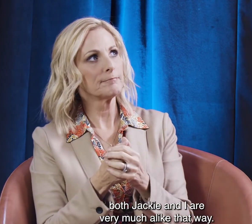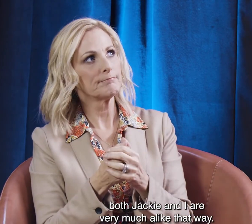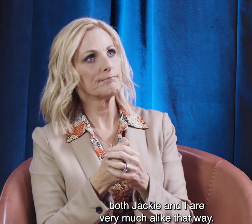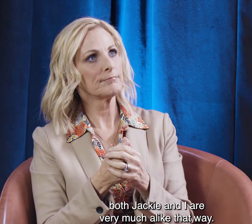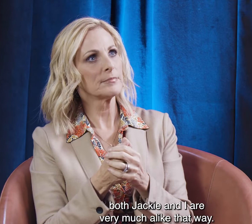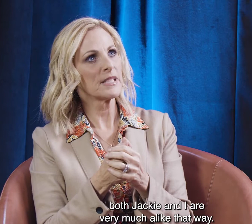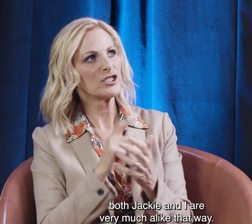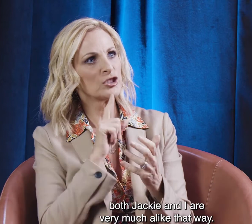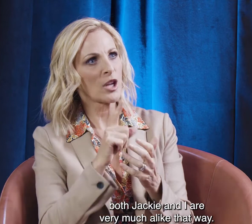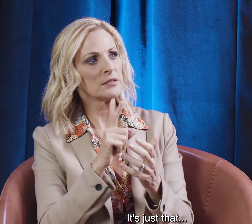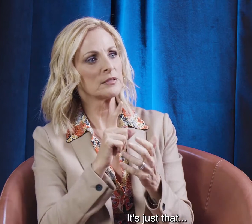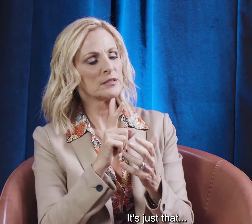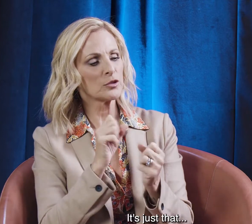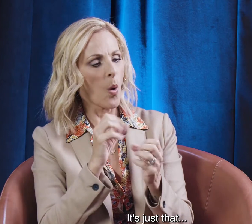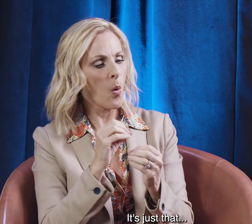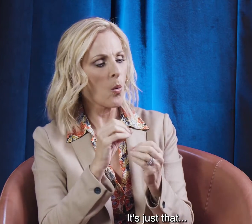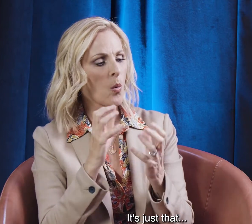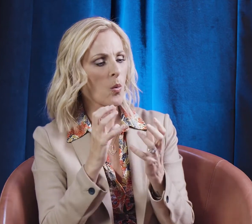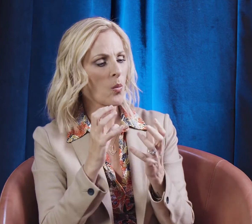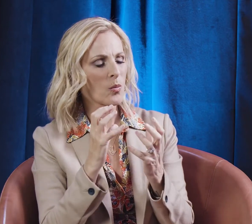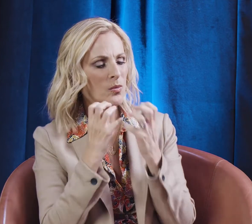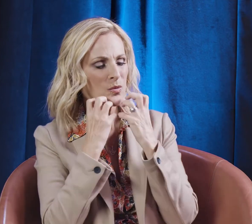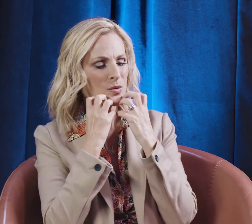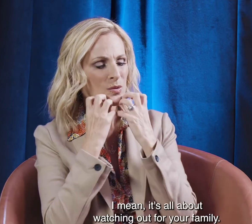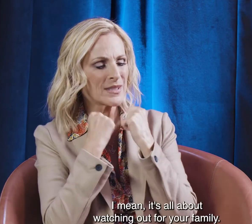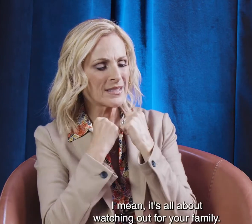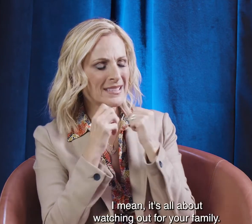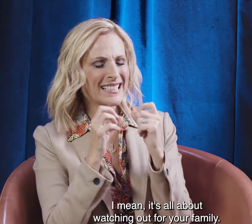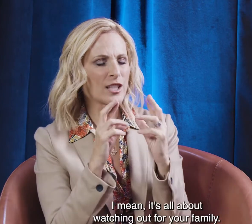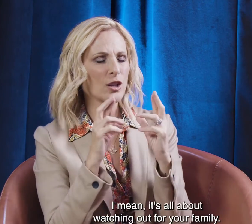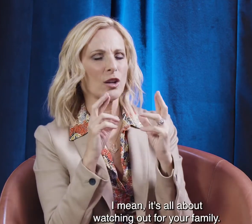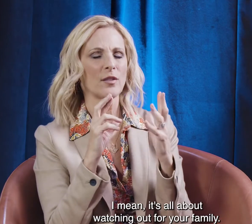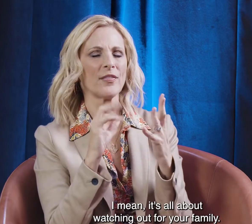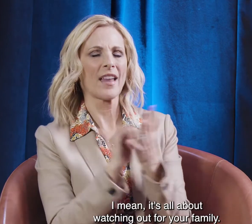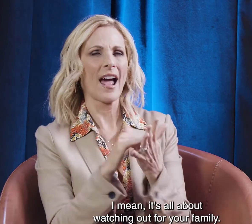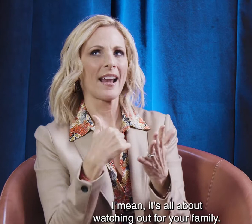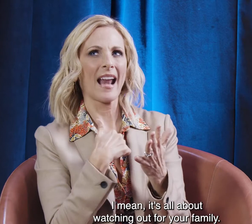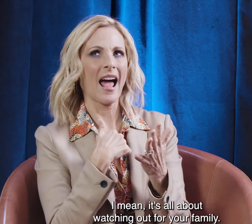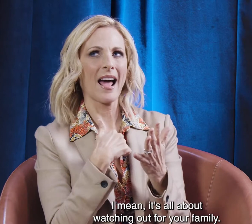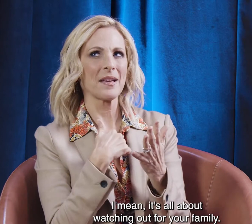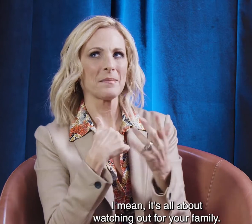that way. It's just that, it's all about watching out for your